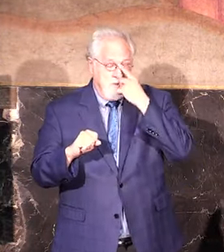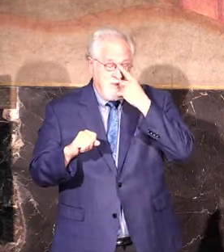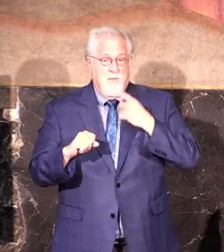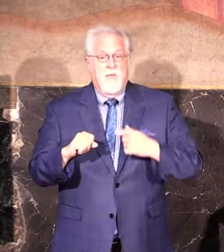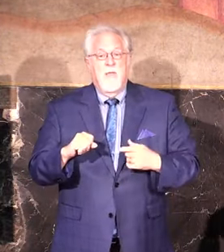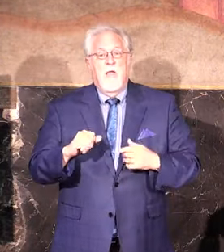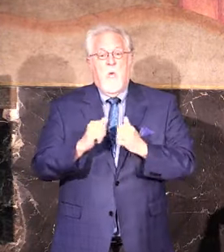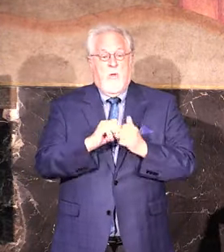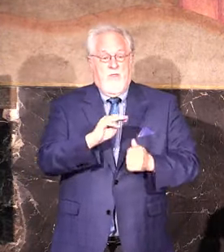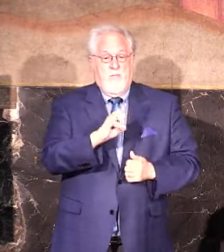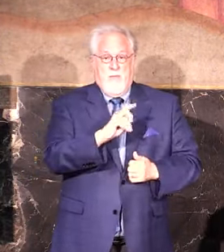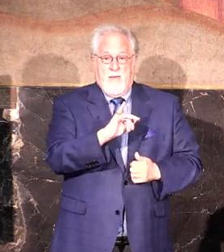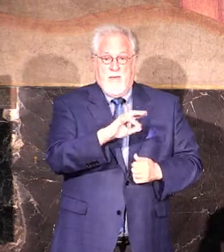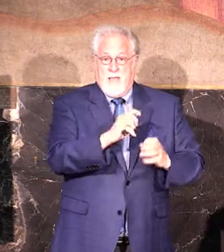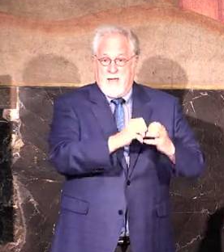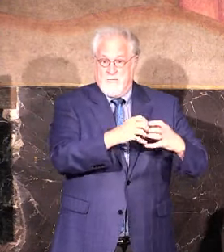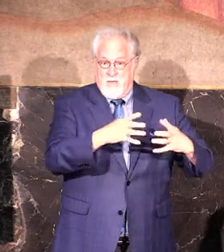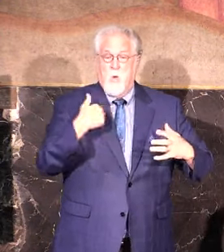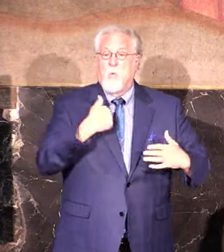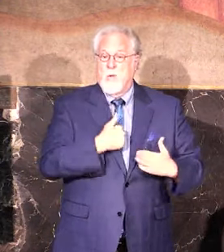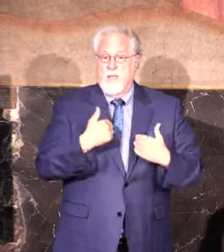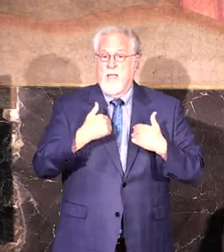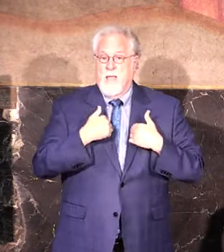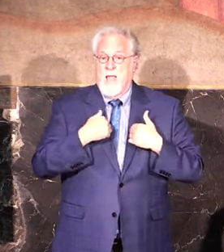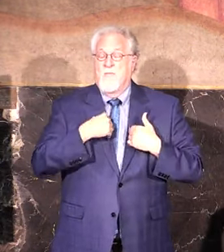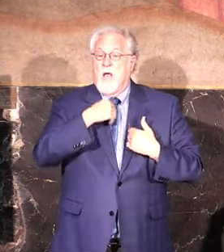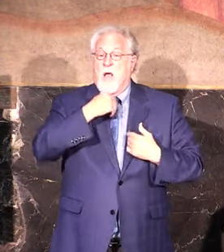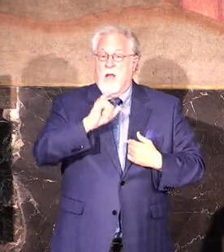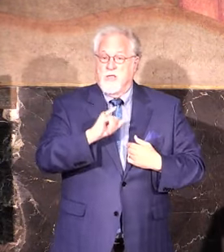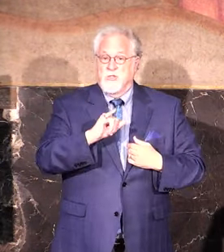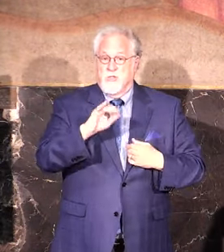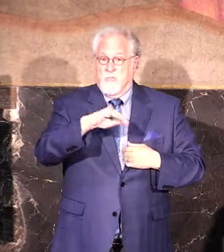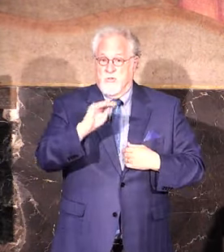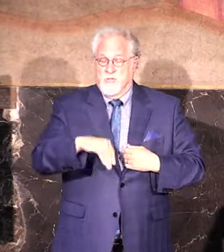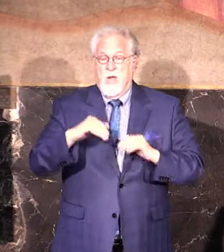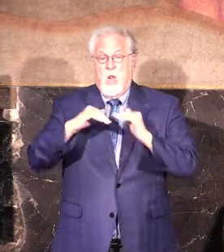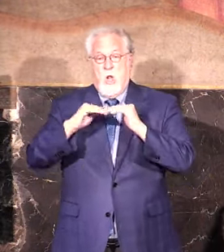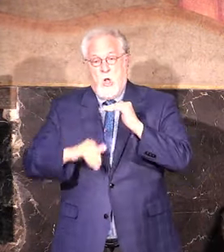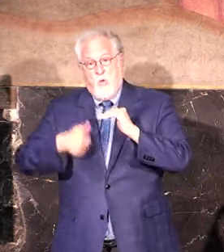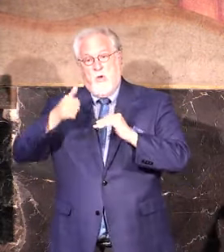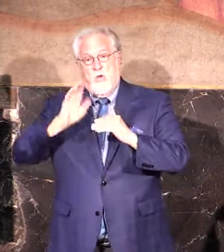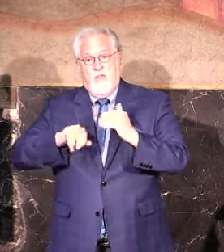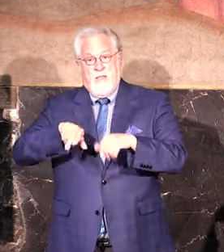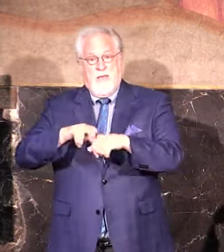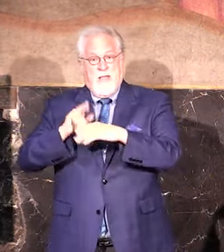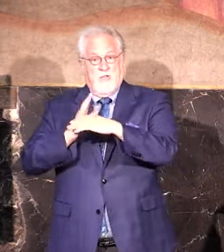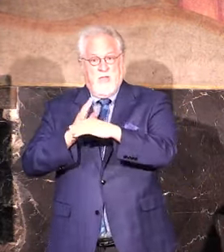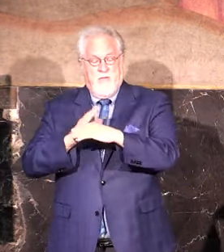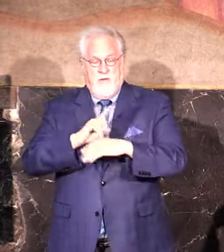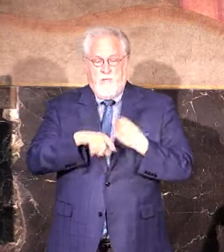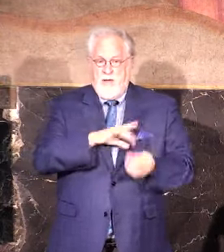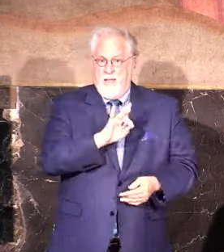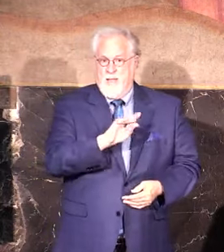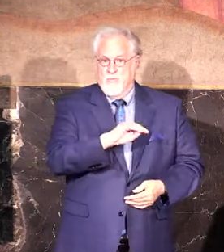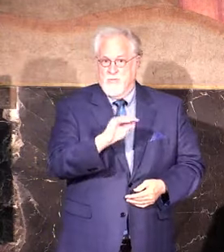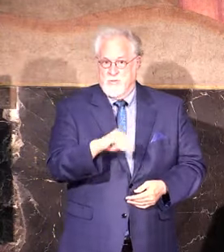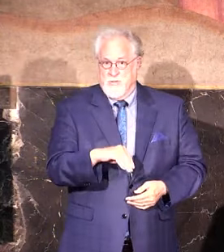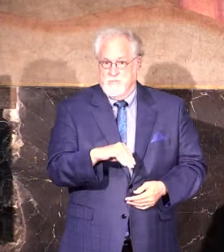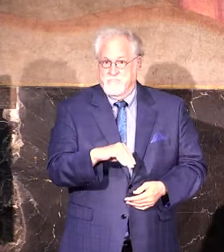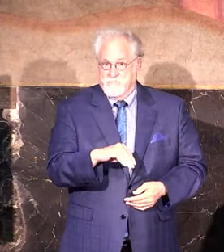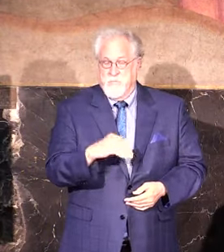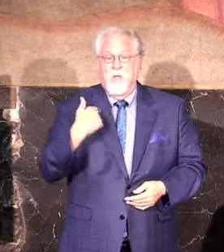The good news is with Medicaid expansion, we actually have an uninsured rate now that is lower than the national average. It's about 8%.